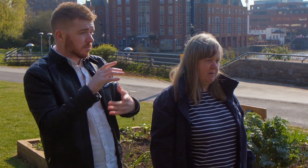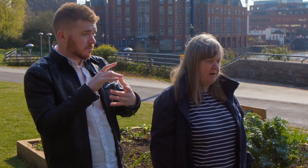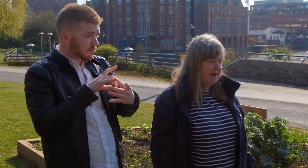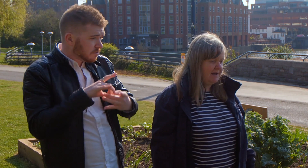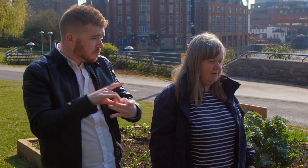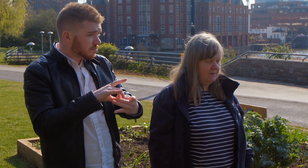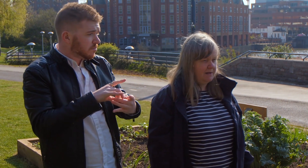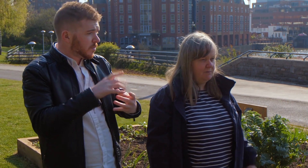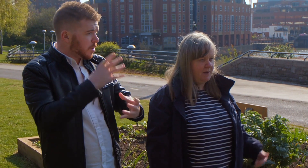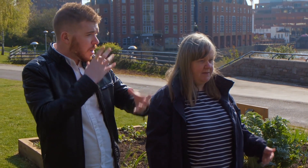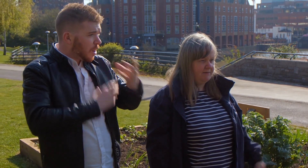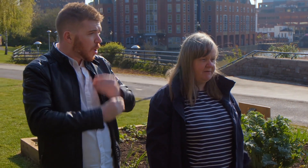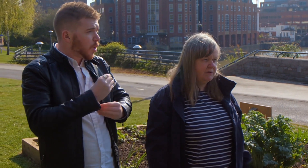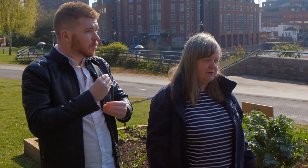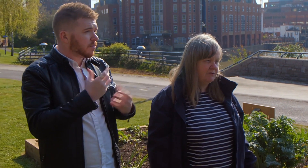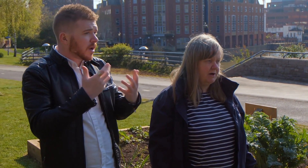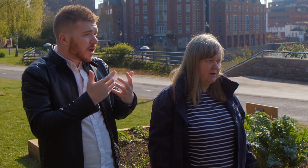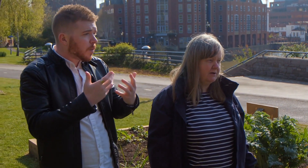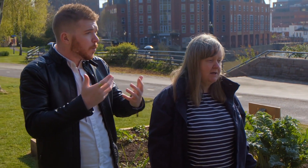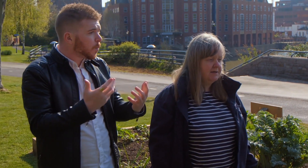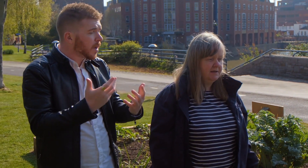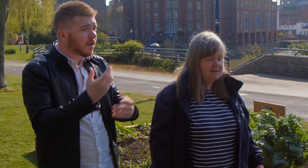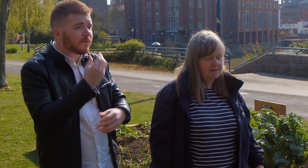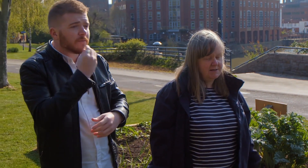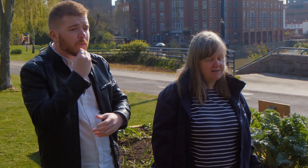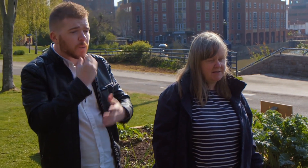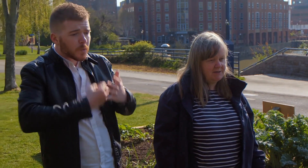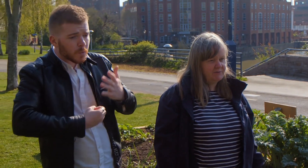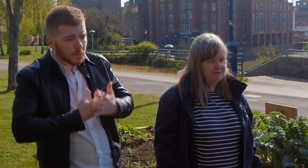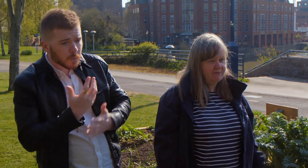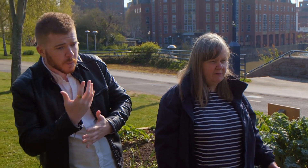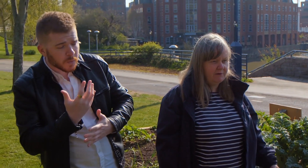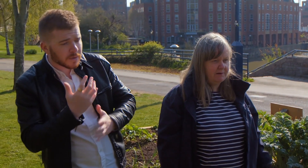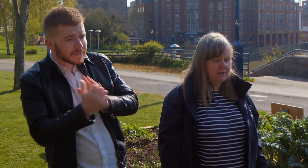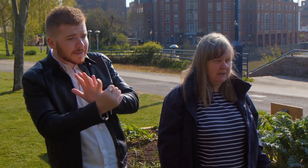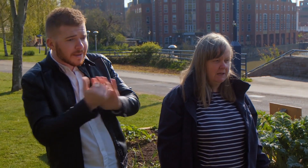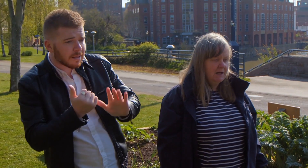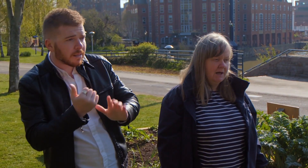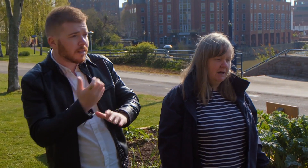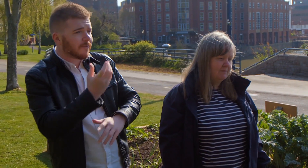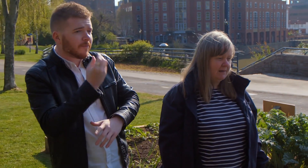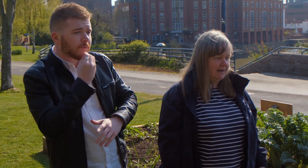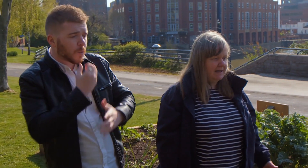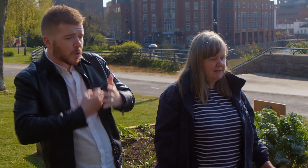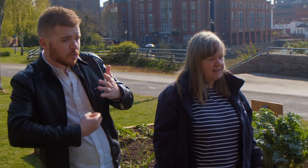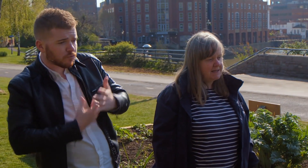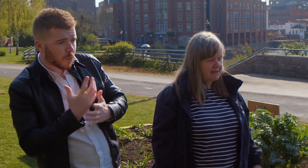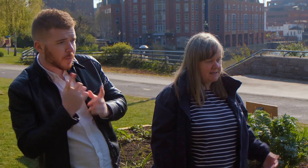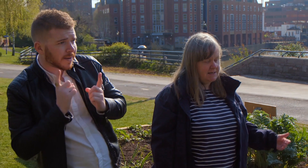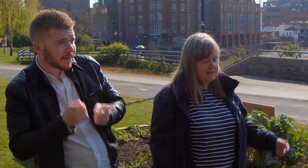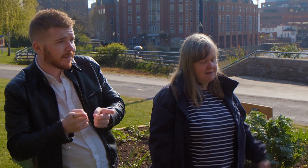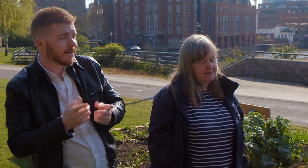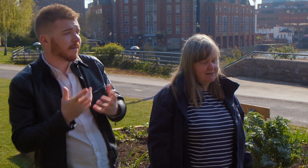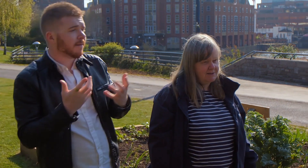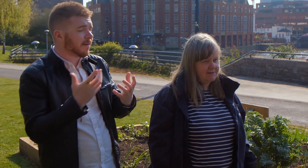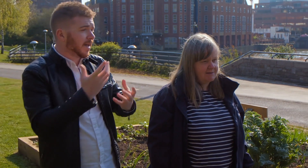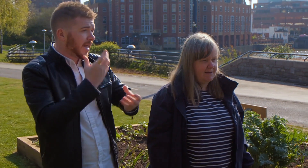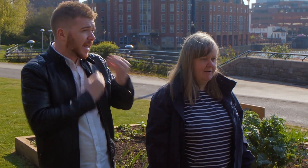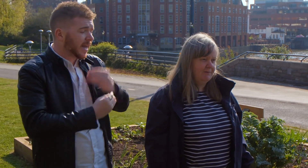about how and where their food is grown, they get to learn skills of food growing, and they get to eat delicious